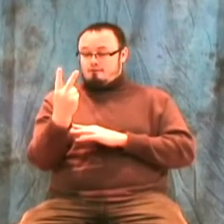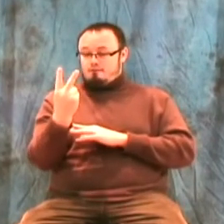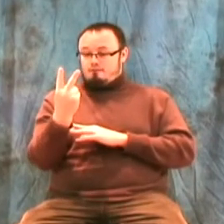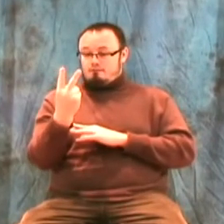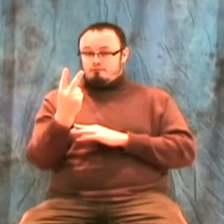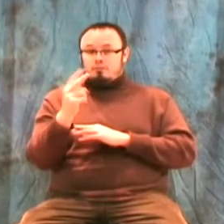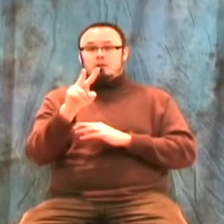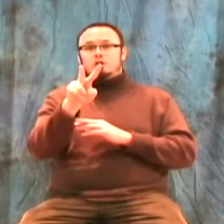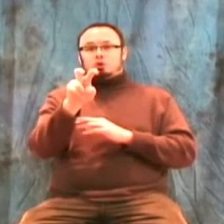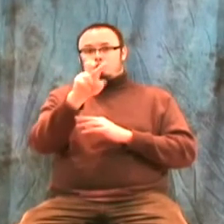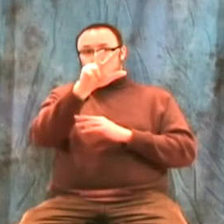and 231.